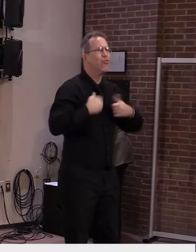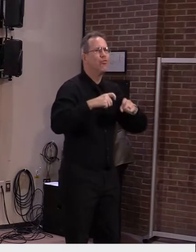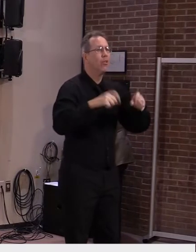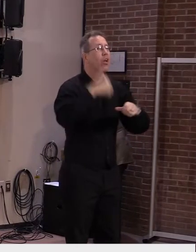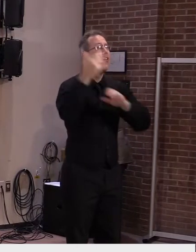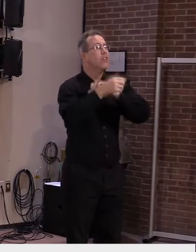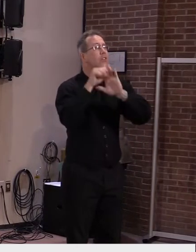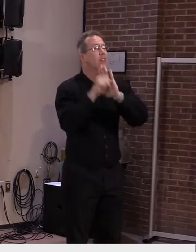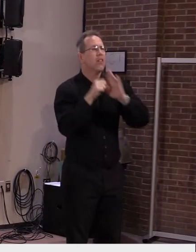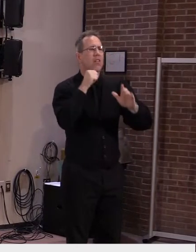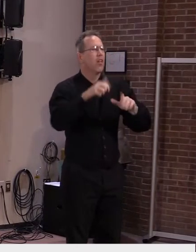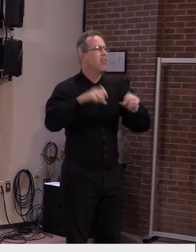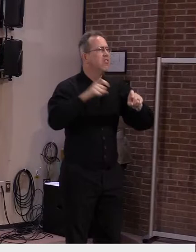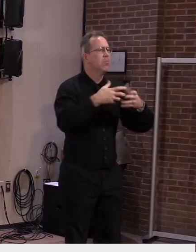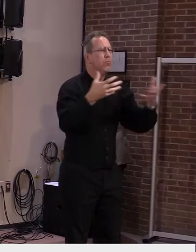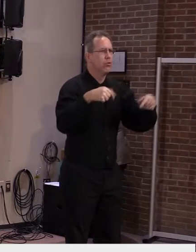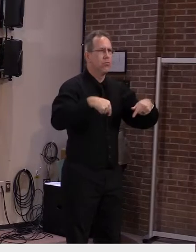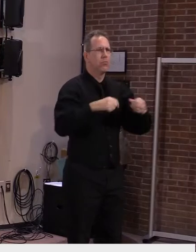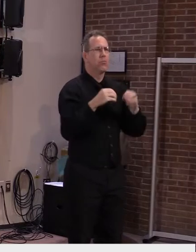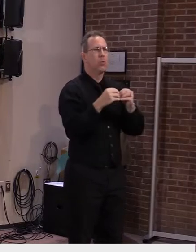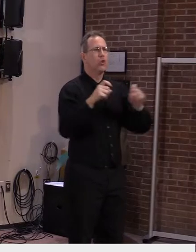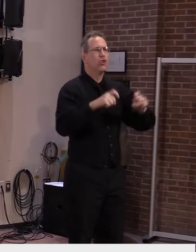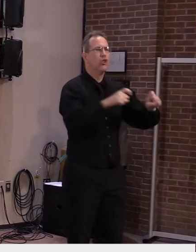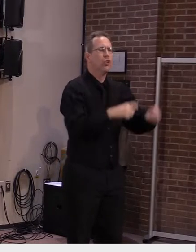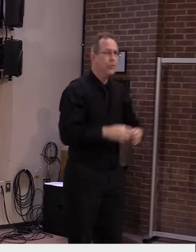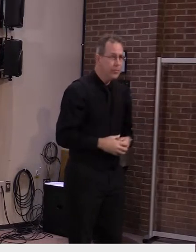the endemic phase of managing COVID.